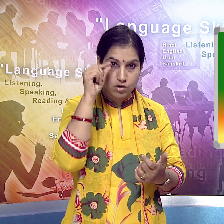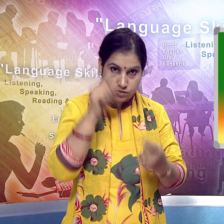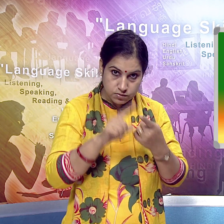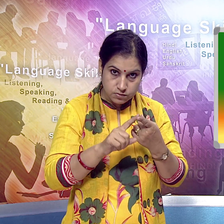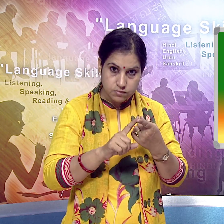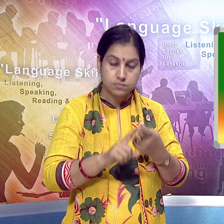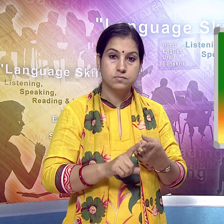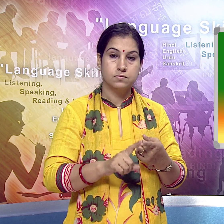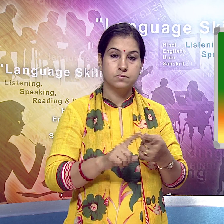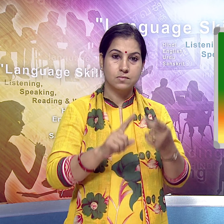amla,